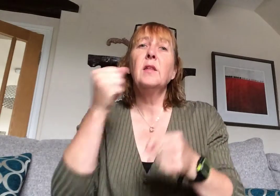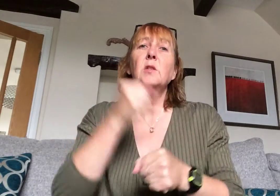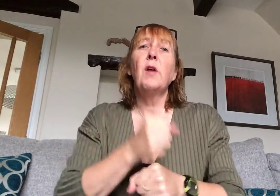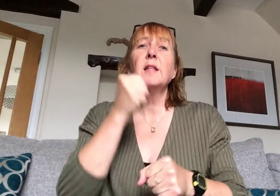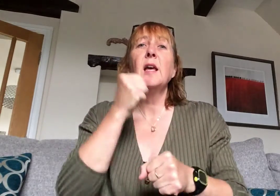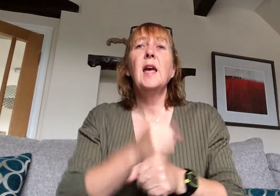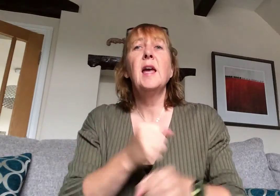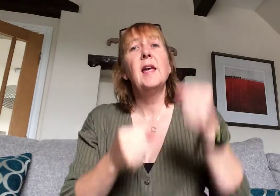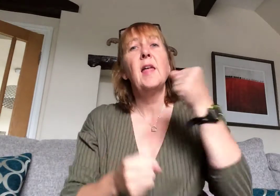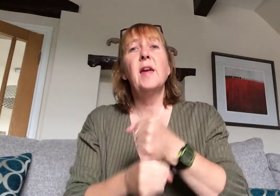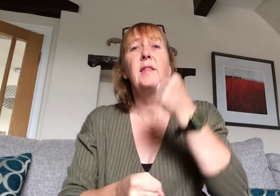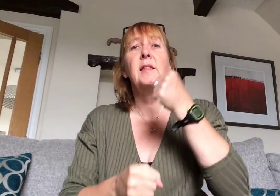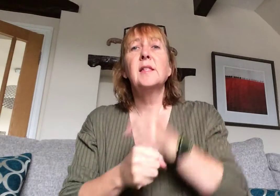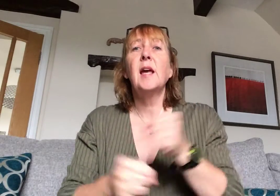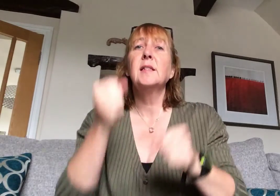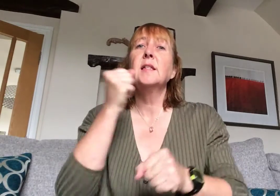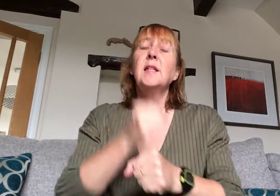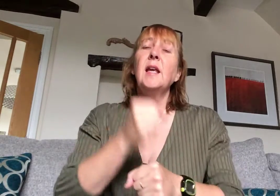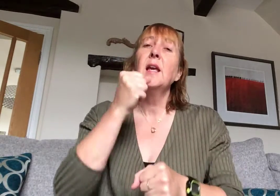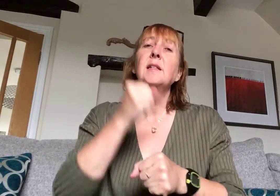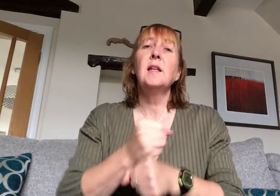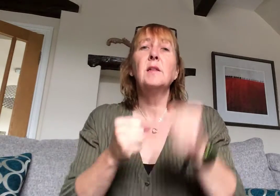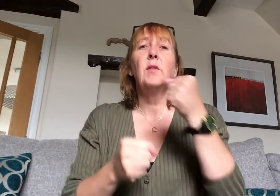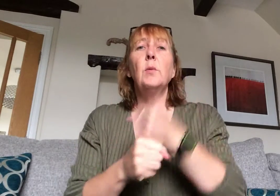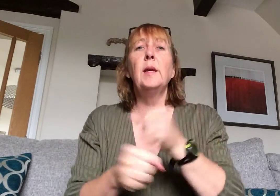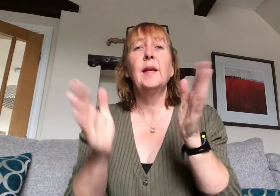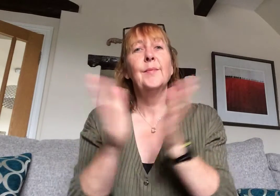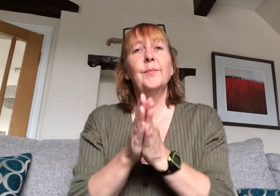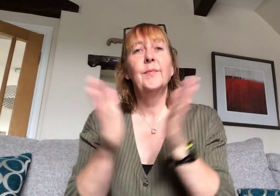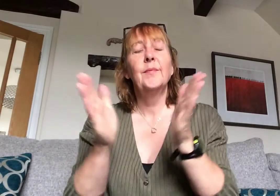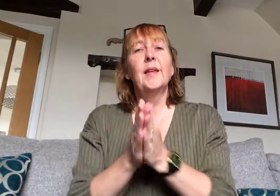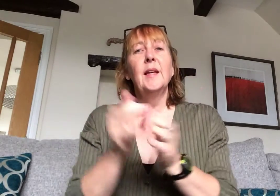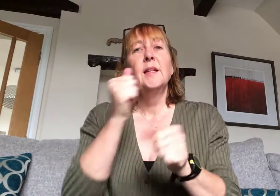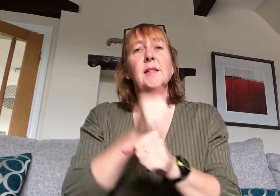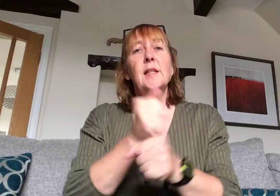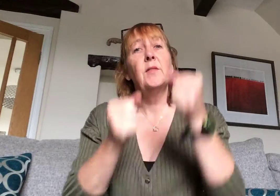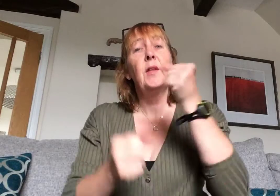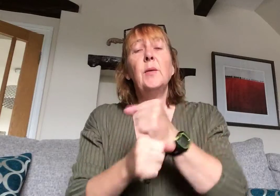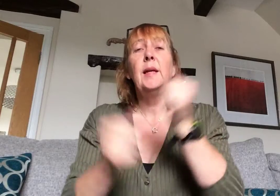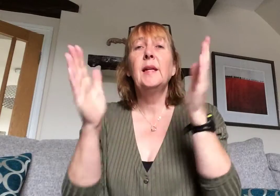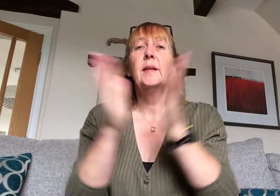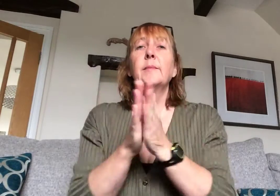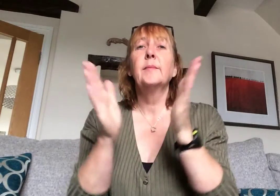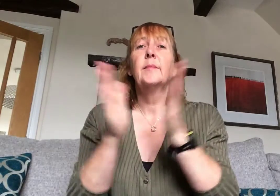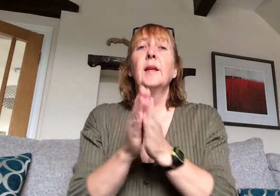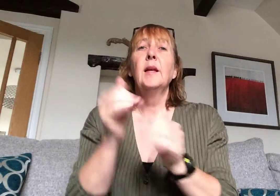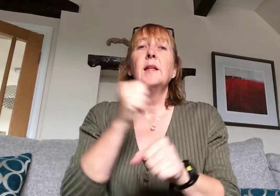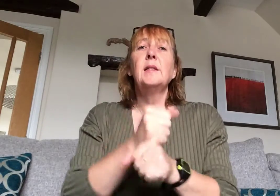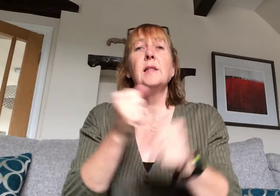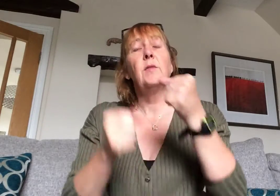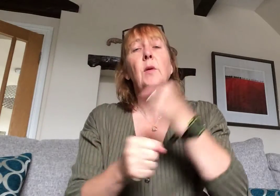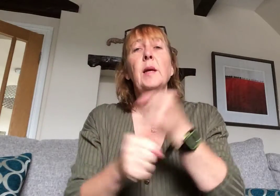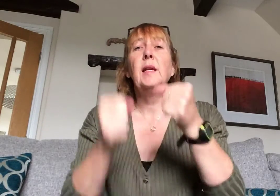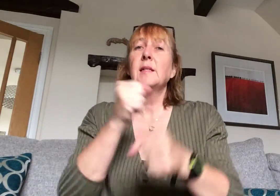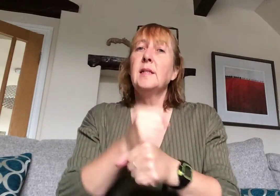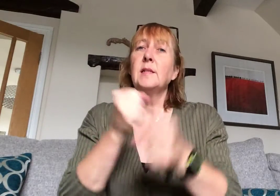there's Friday, and then there's Saturday. Days of the week, days of the week, days of the week, days